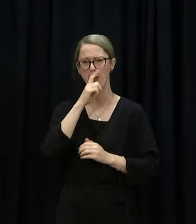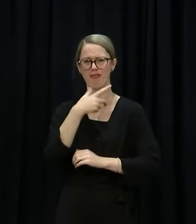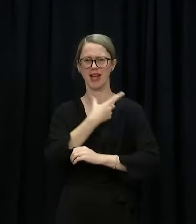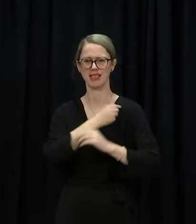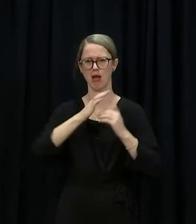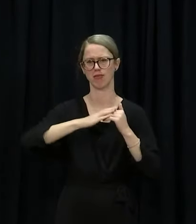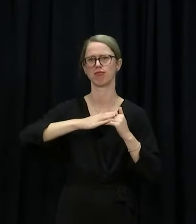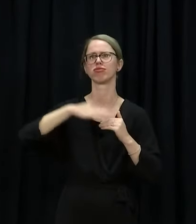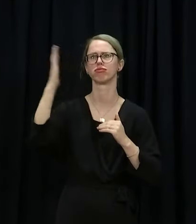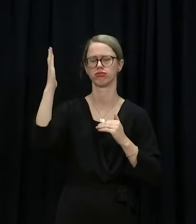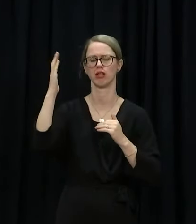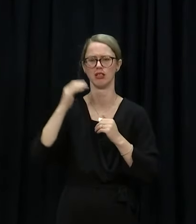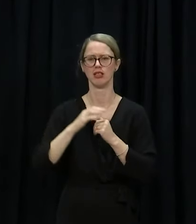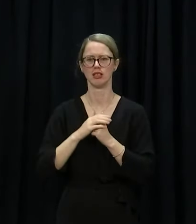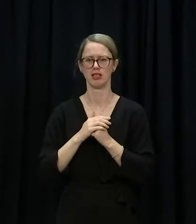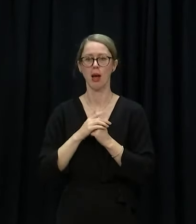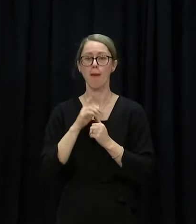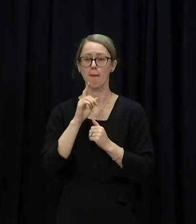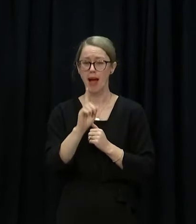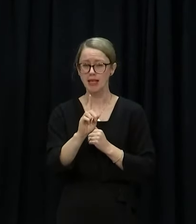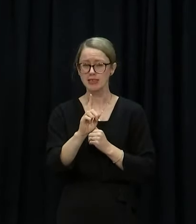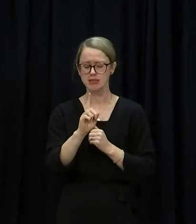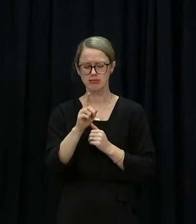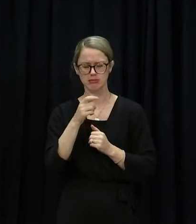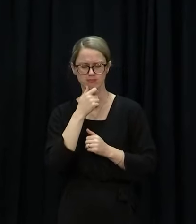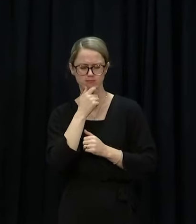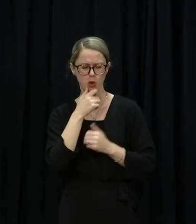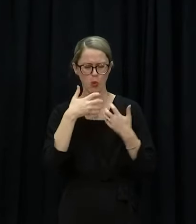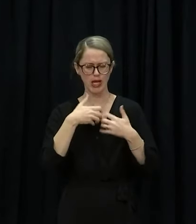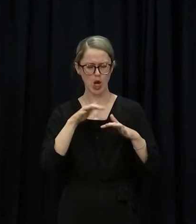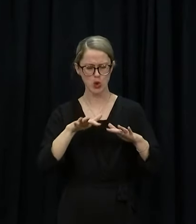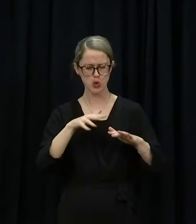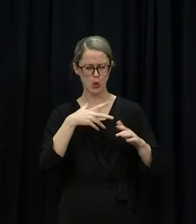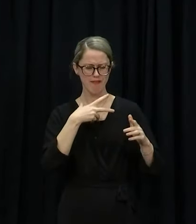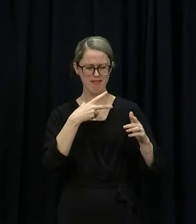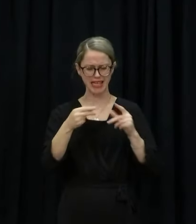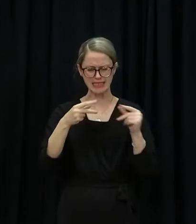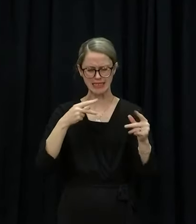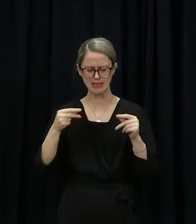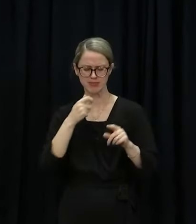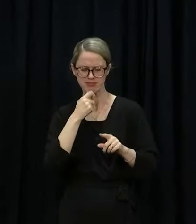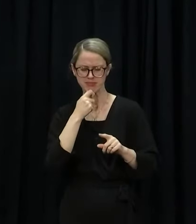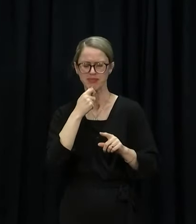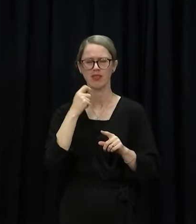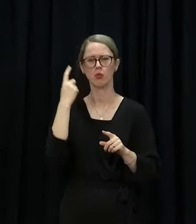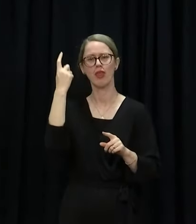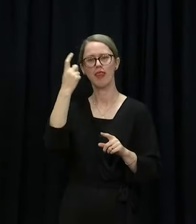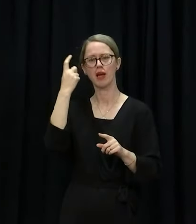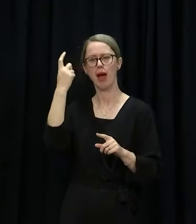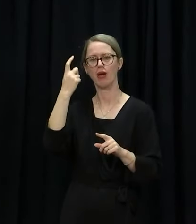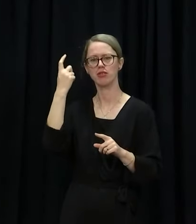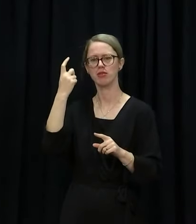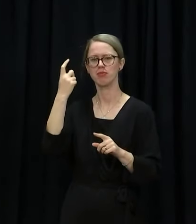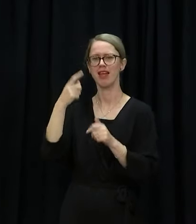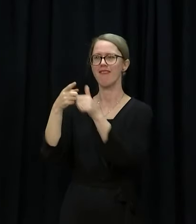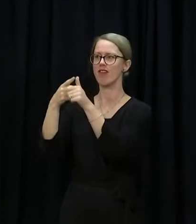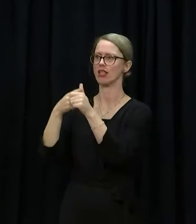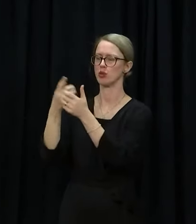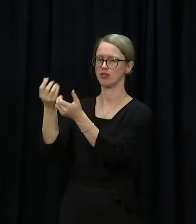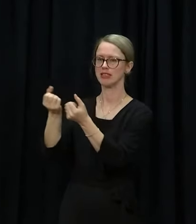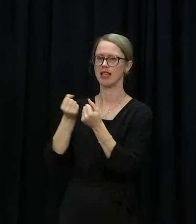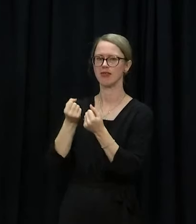is eligible, though, our number one priority is the medical advice of our experts. You'll remember that in June, our